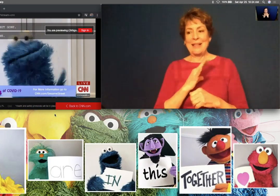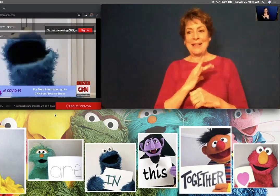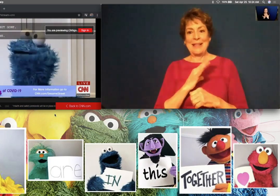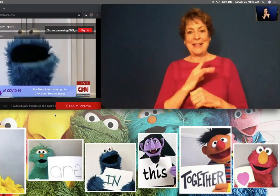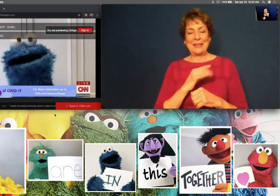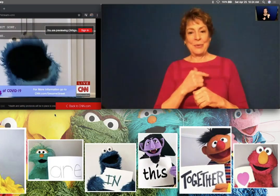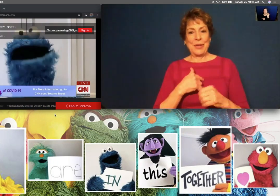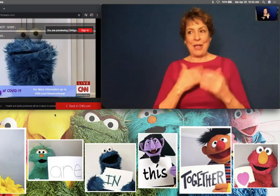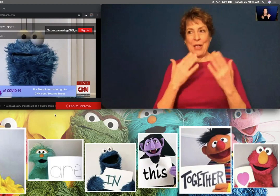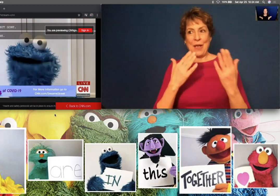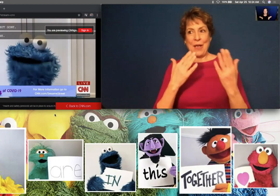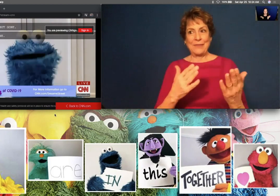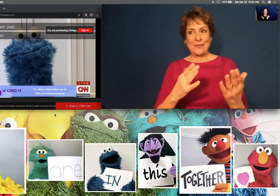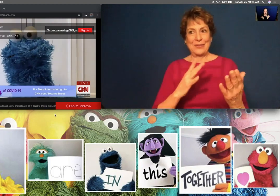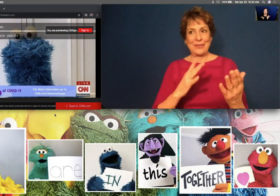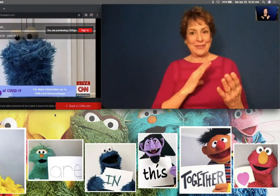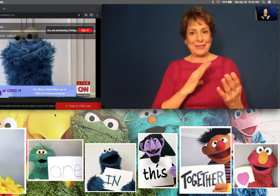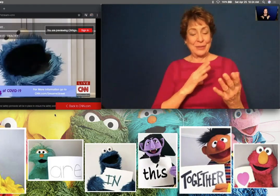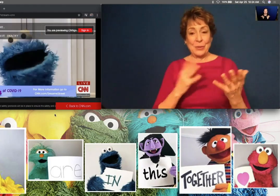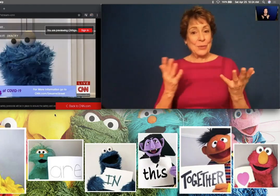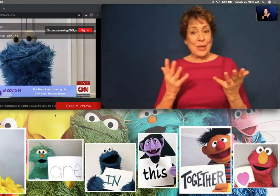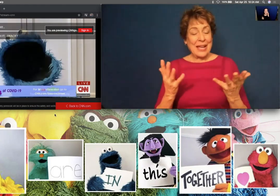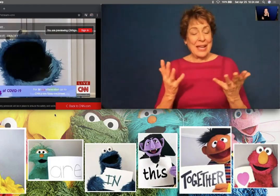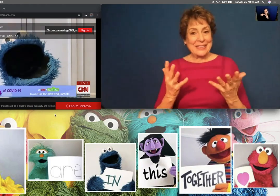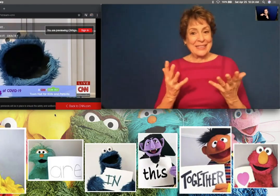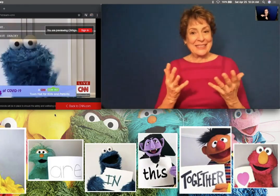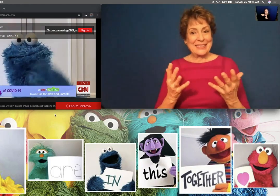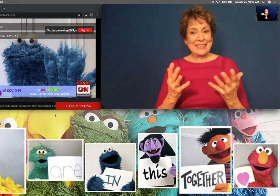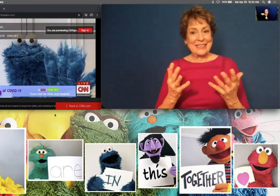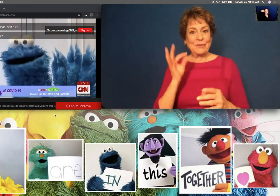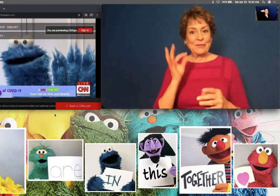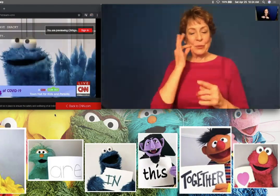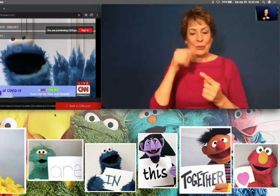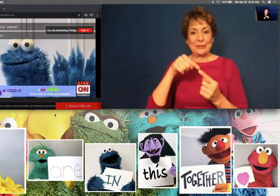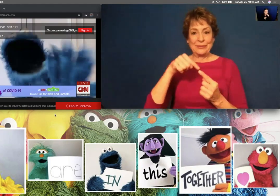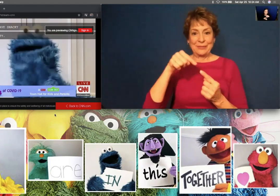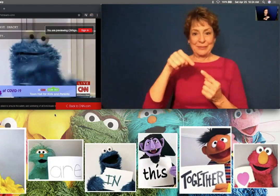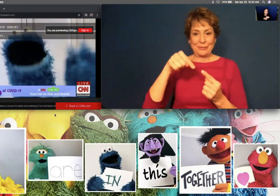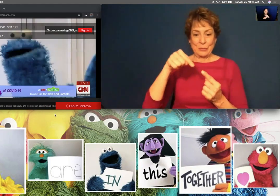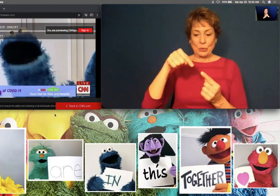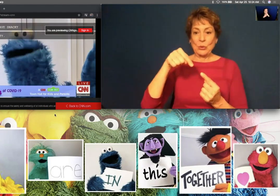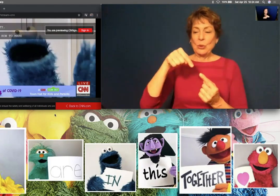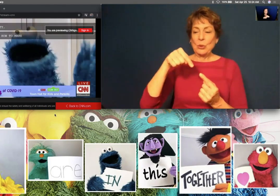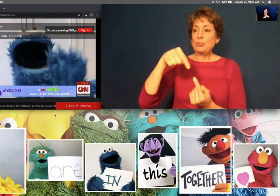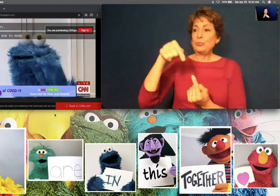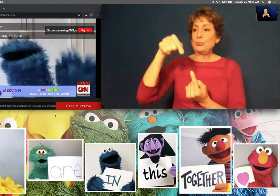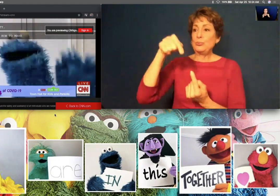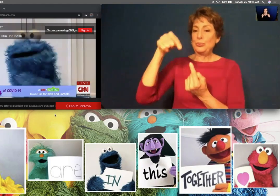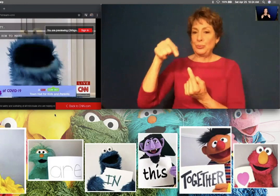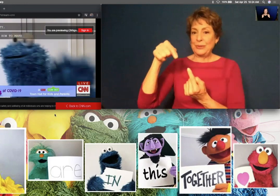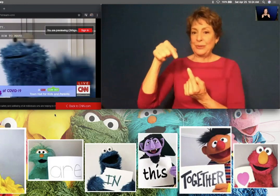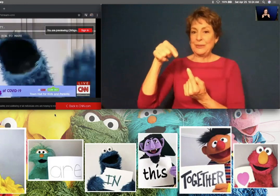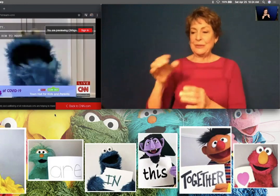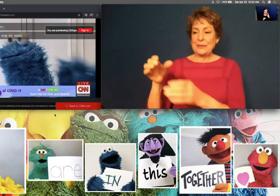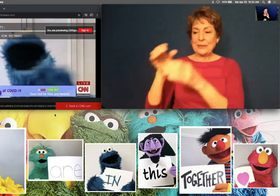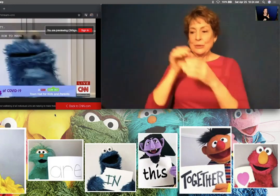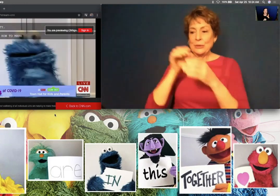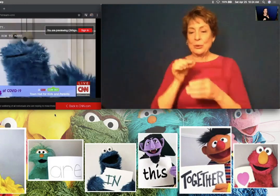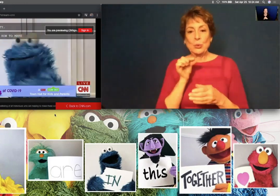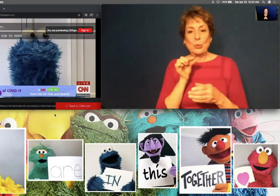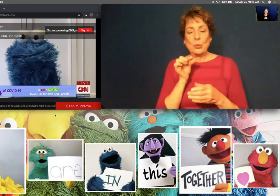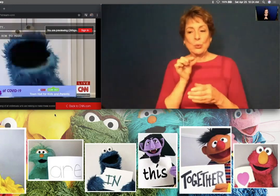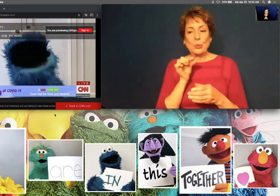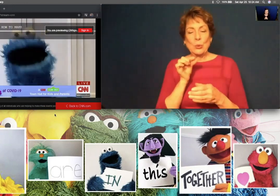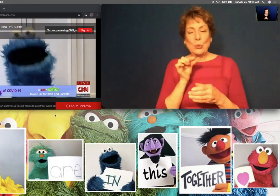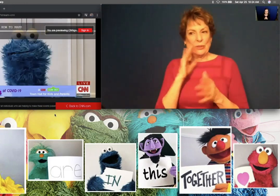chatty. Me going to show you how to make fruit smoothie. But don't worry, me not